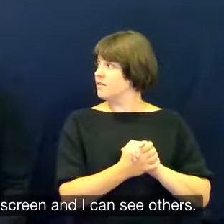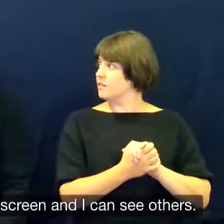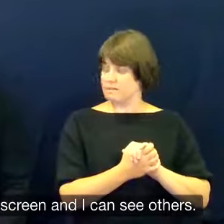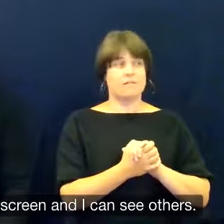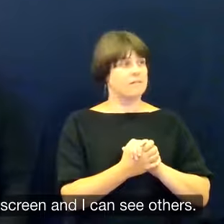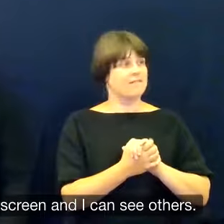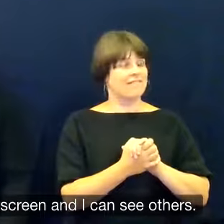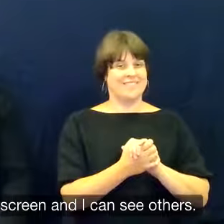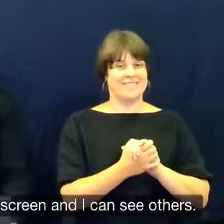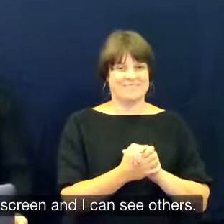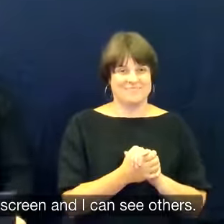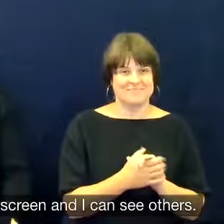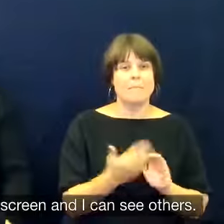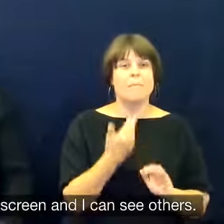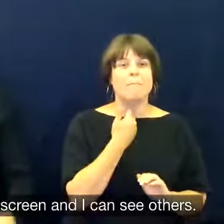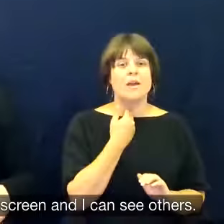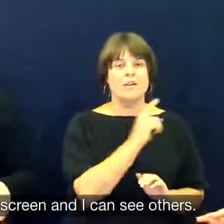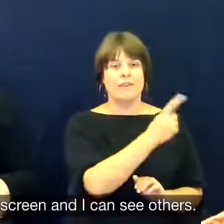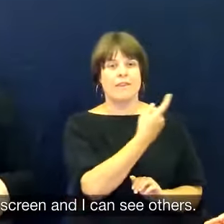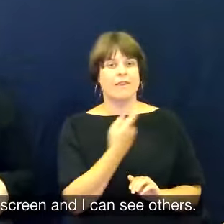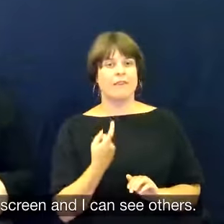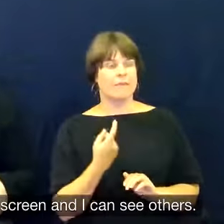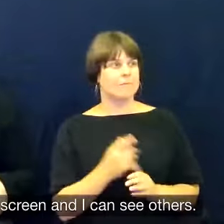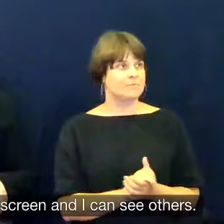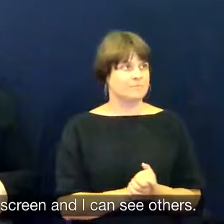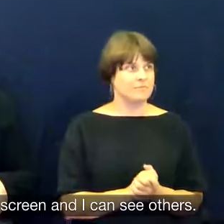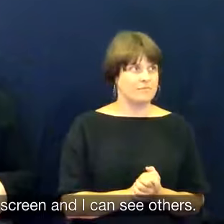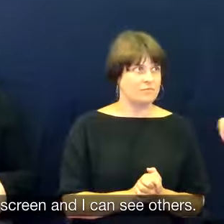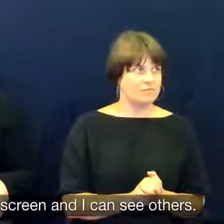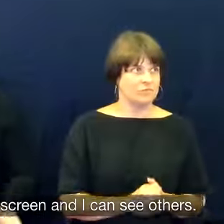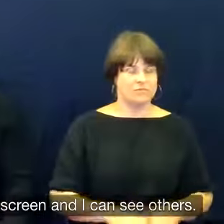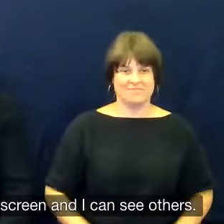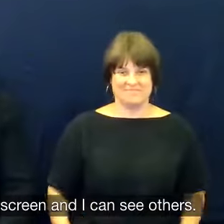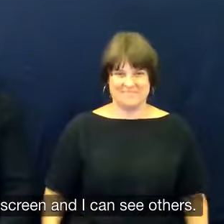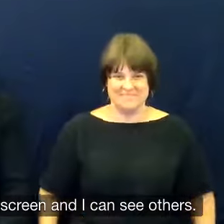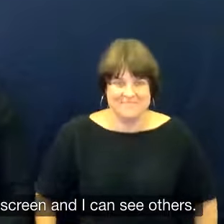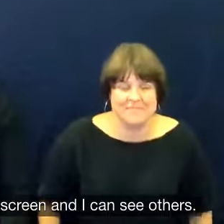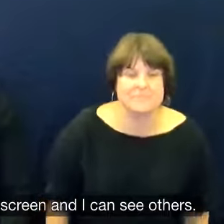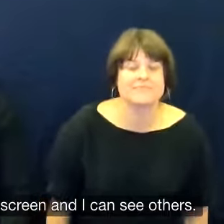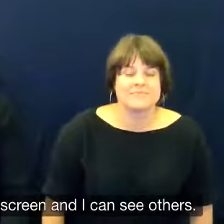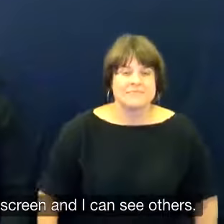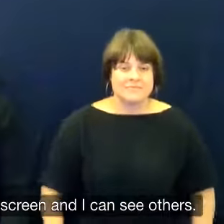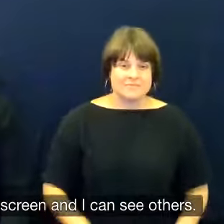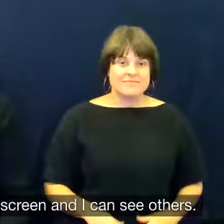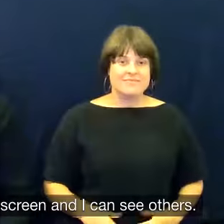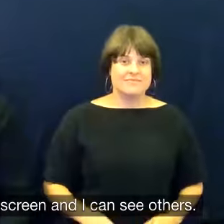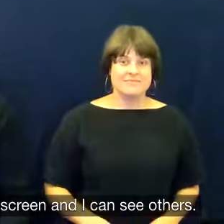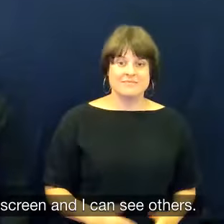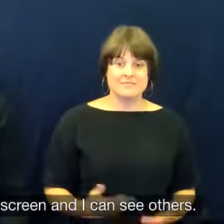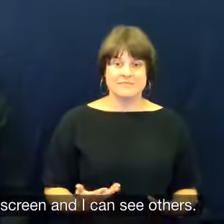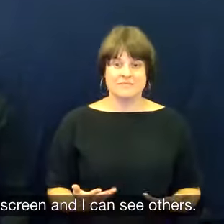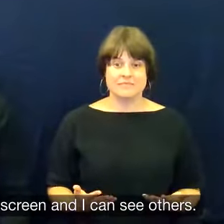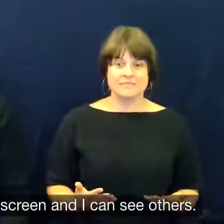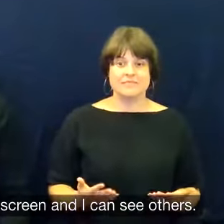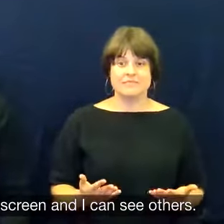David? Yeah. Do you want me to introduce your part now? Sure. Yeah. Yeah. Okay. Okay, Heather